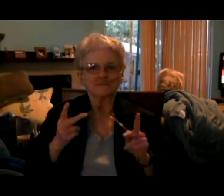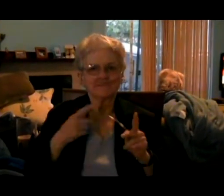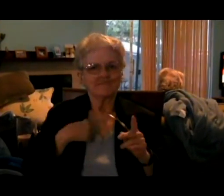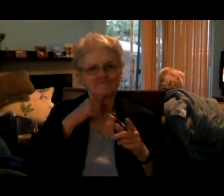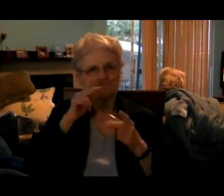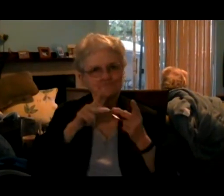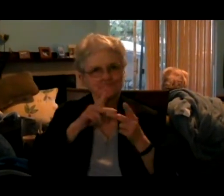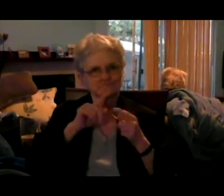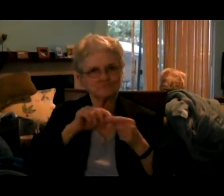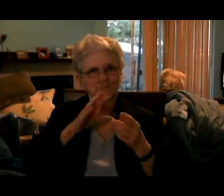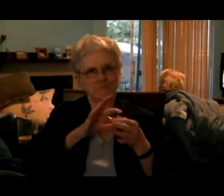Okay?